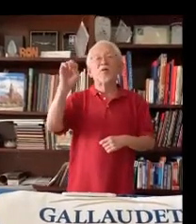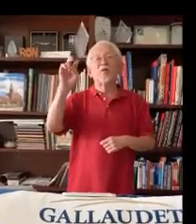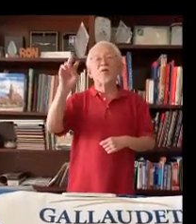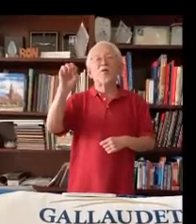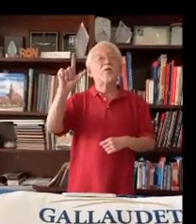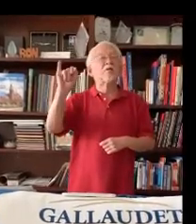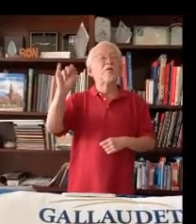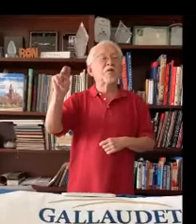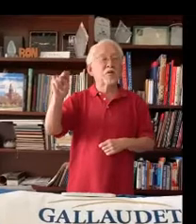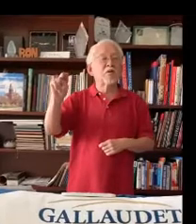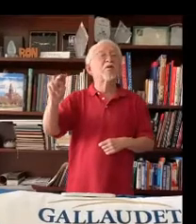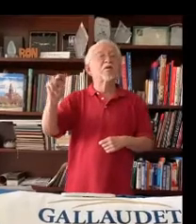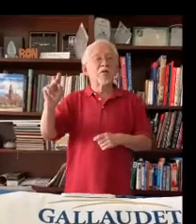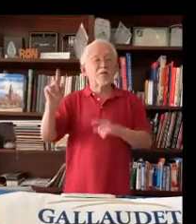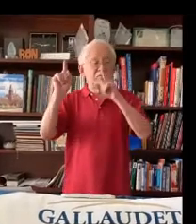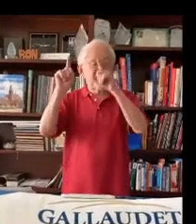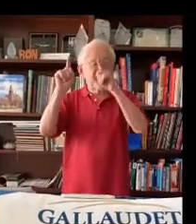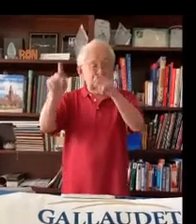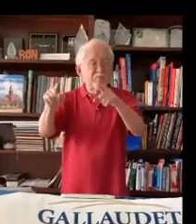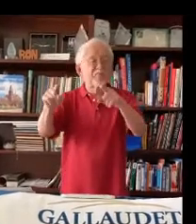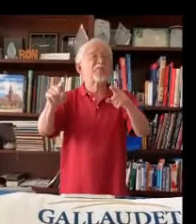Dan's mom, Evelyn.